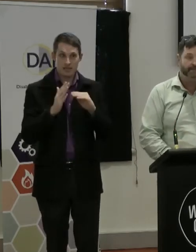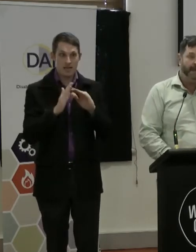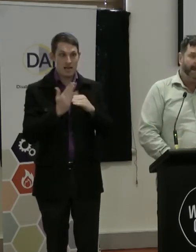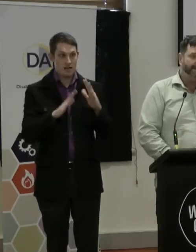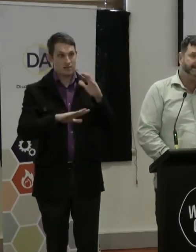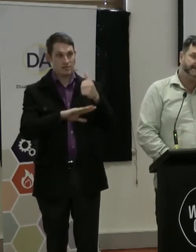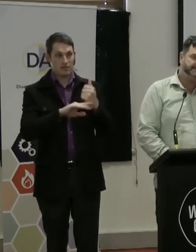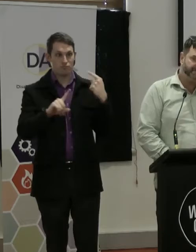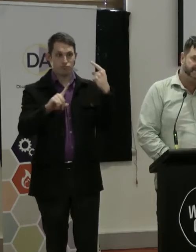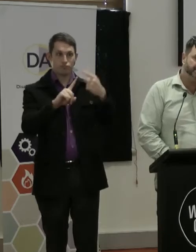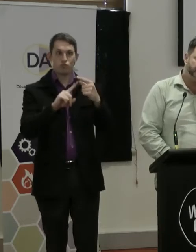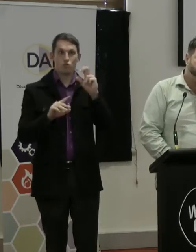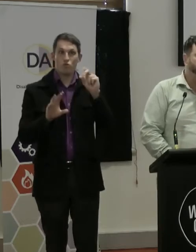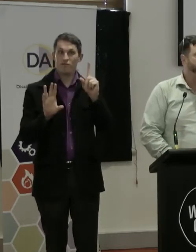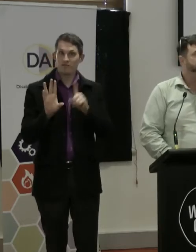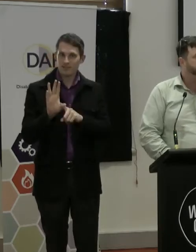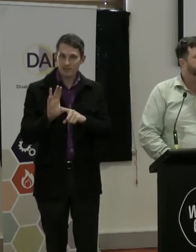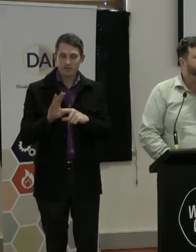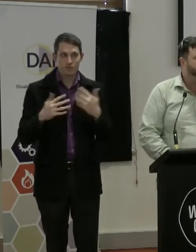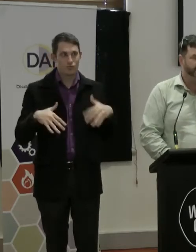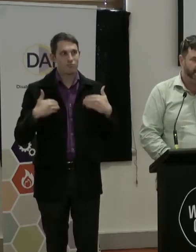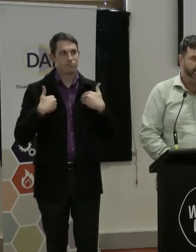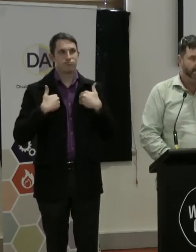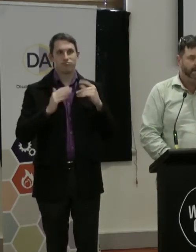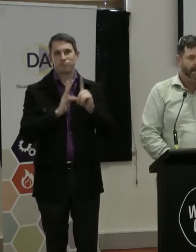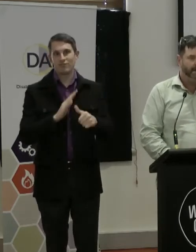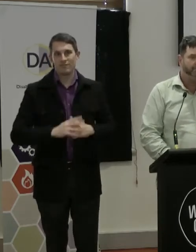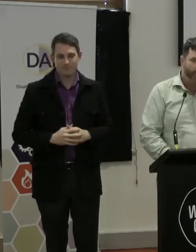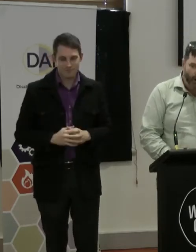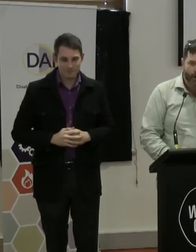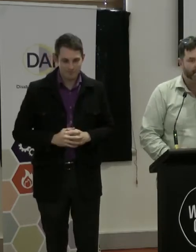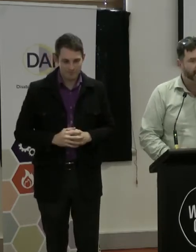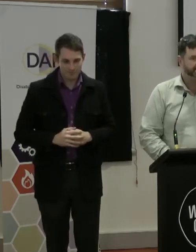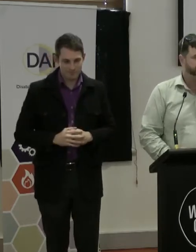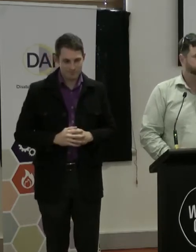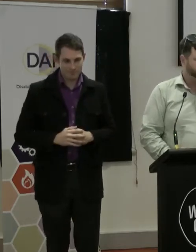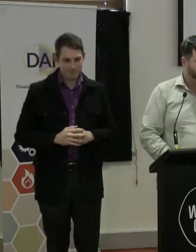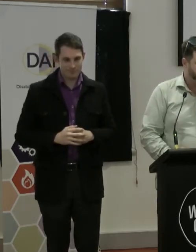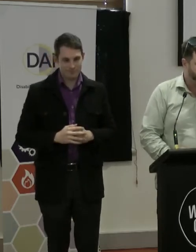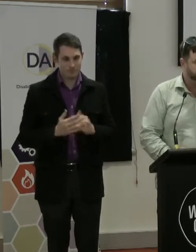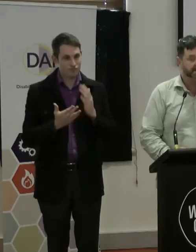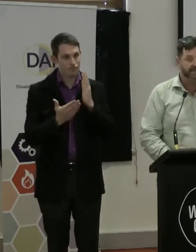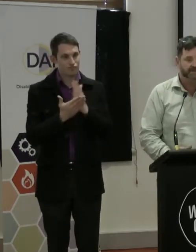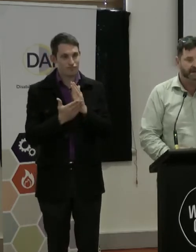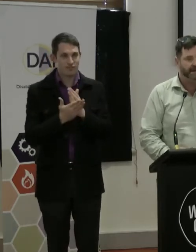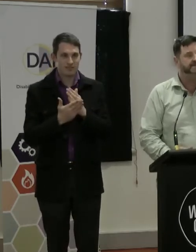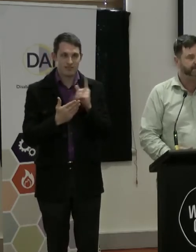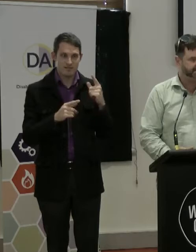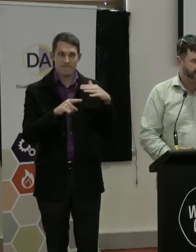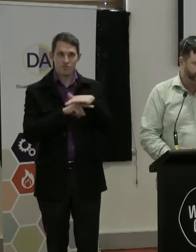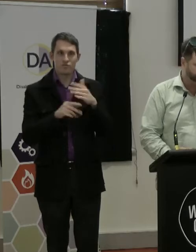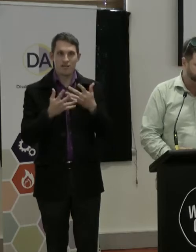hey? And it has effectively changed how we talk about disabilities, internationally